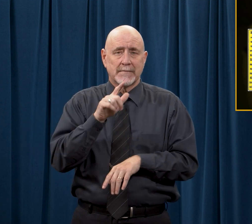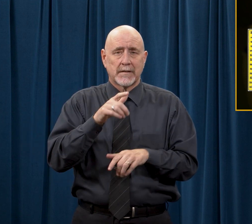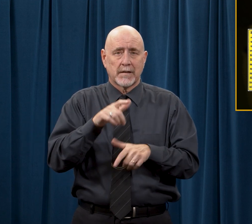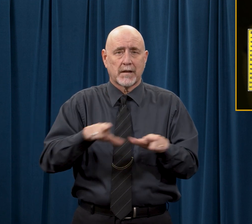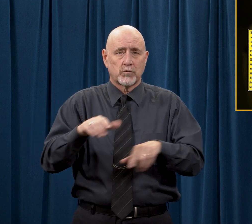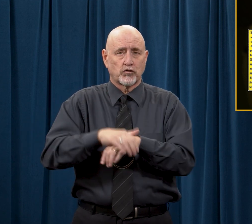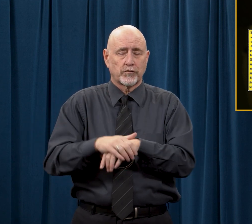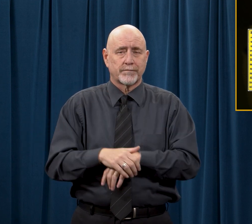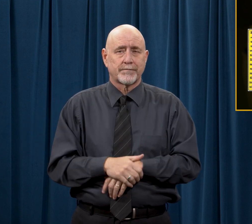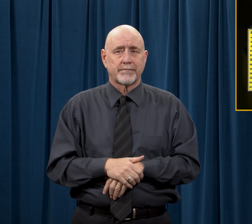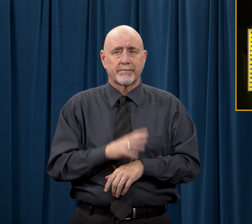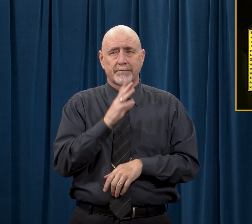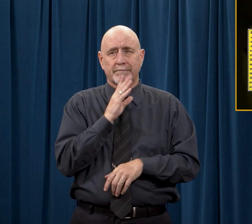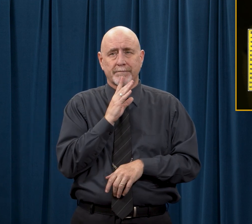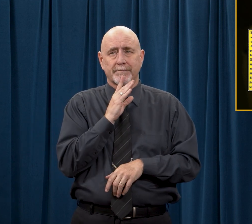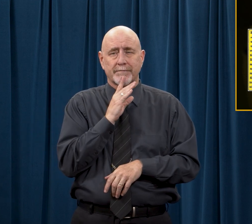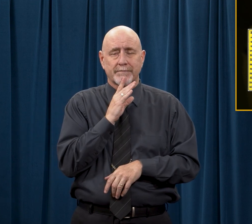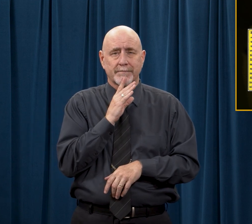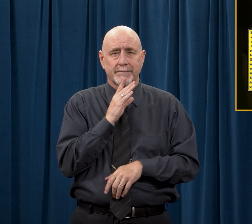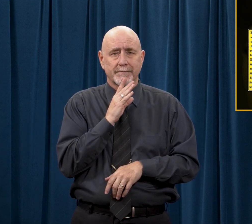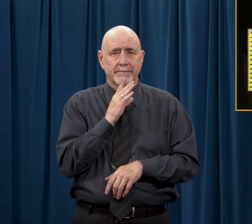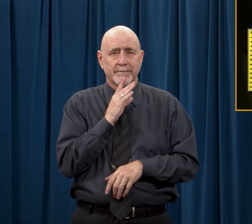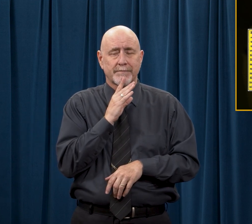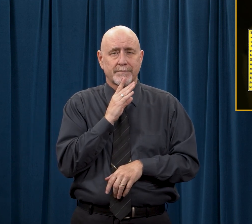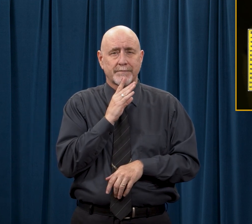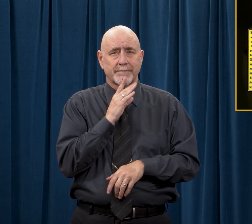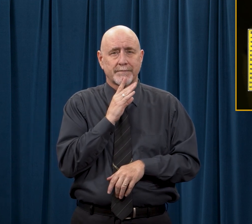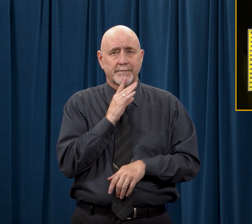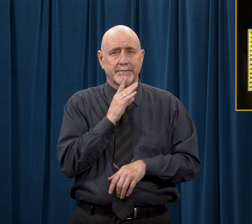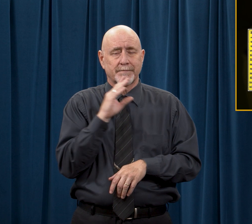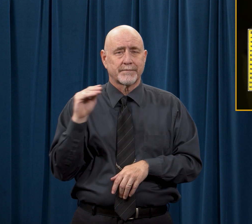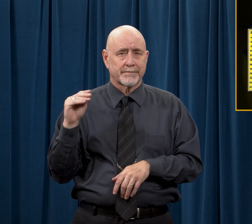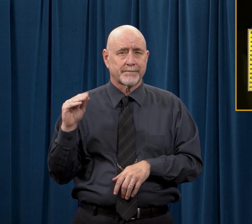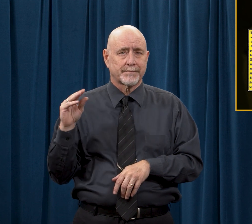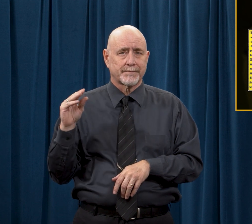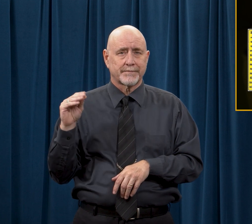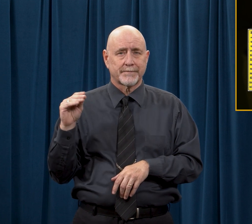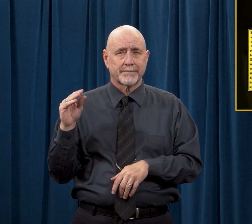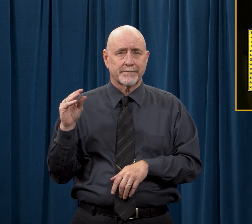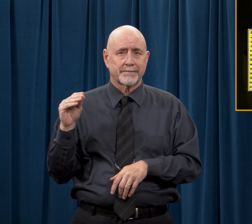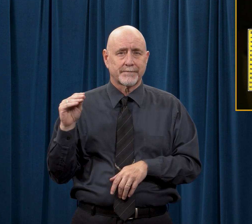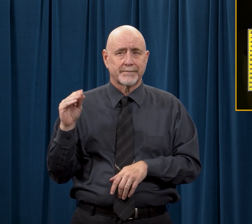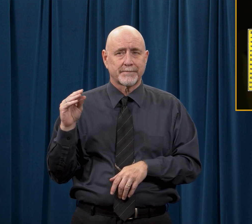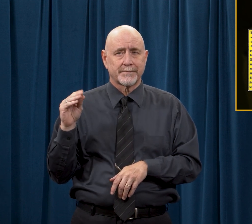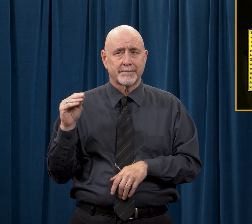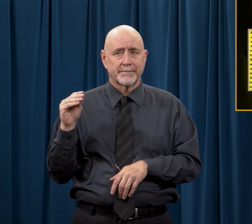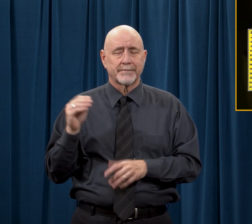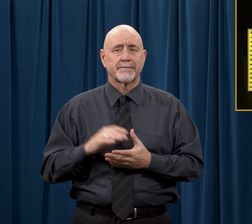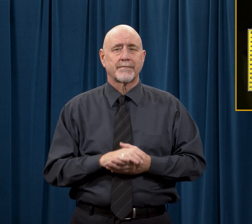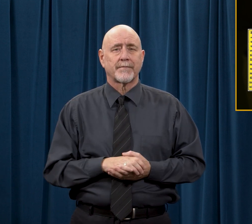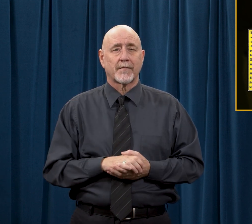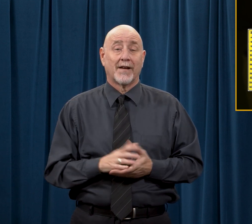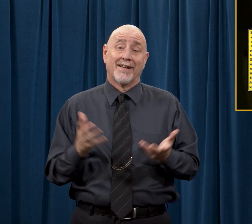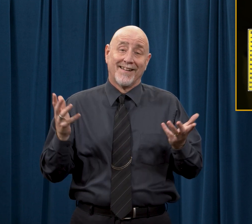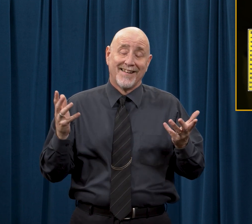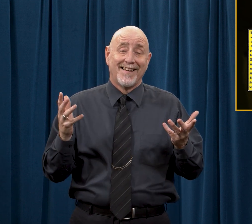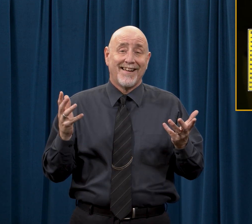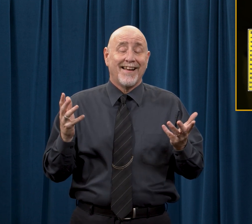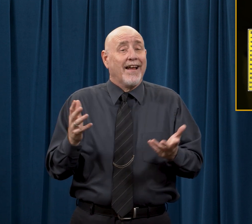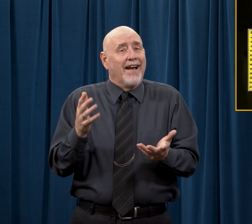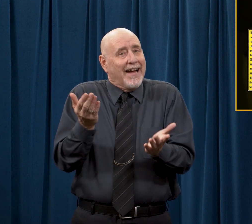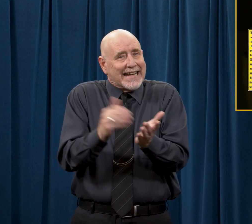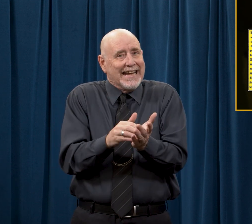hisana hisan tisan, and tata hiso summa his velen with vague, and fuglas common and